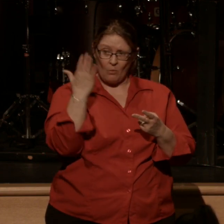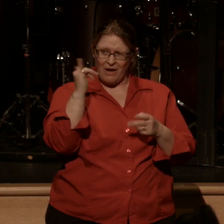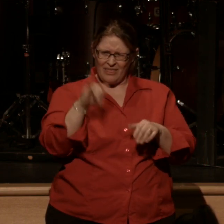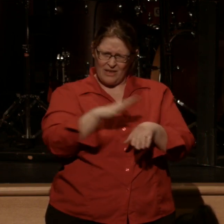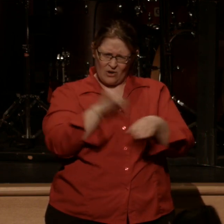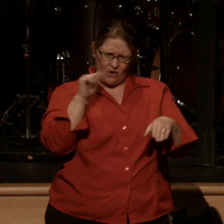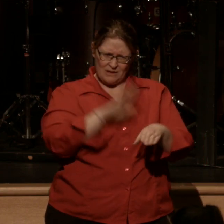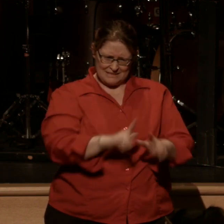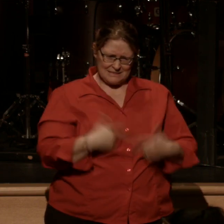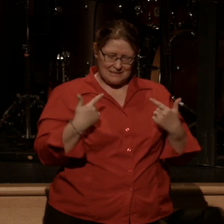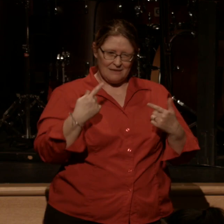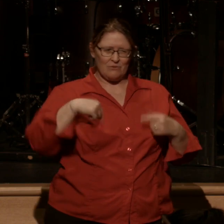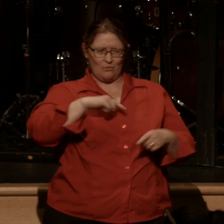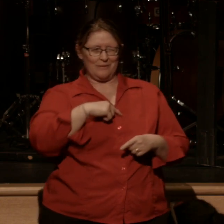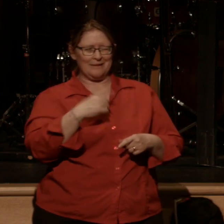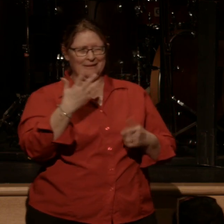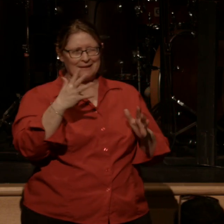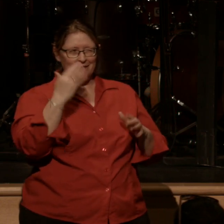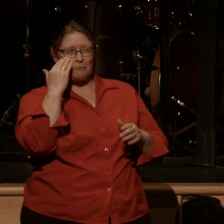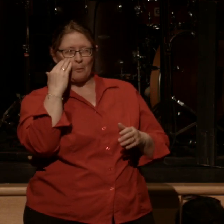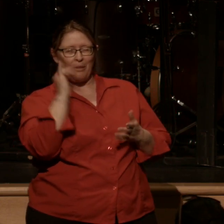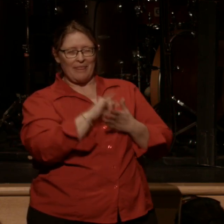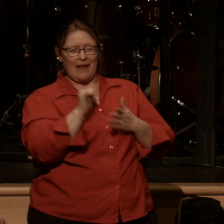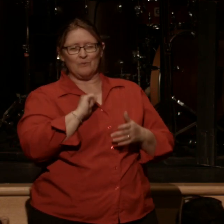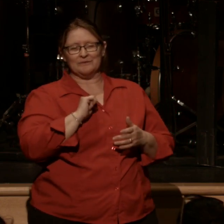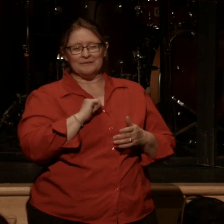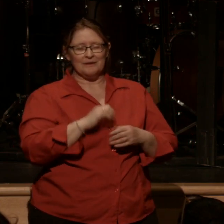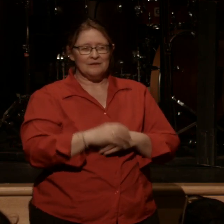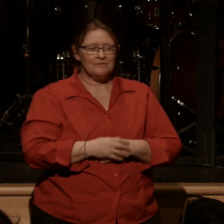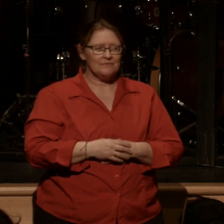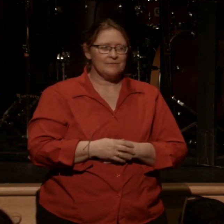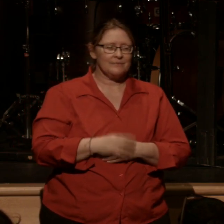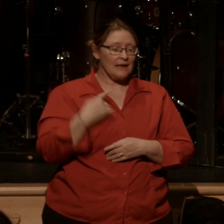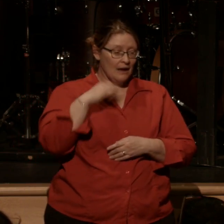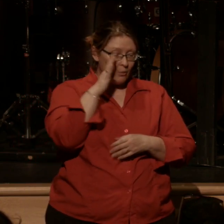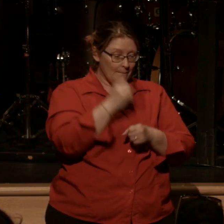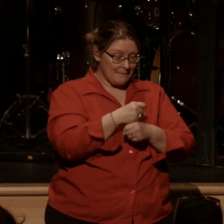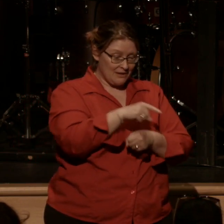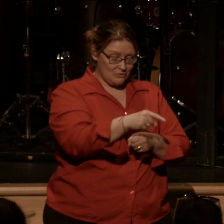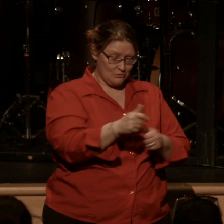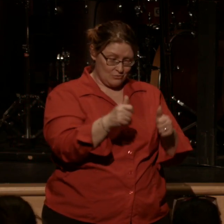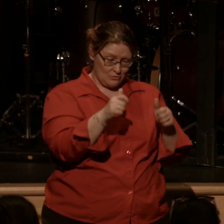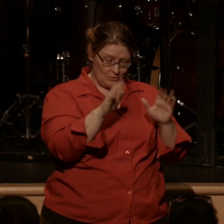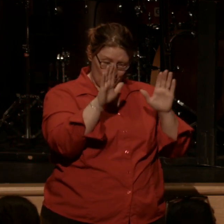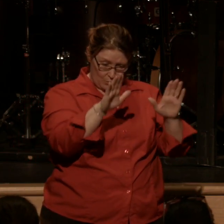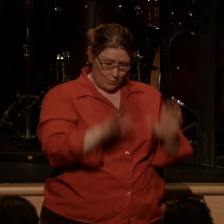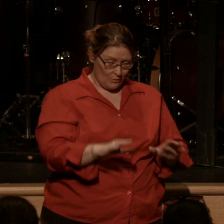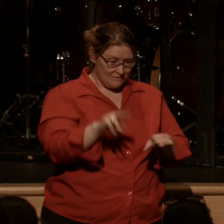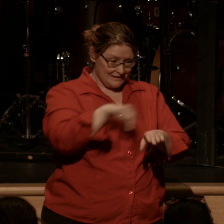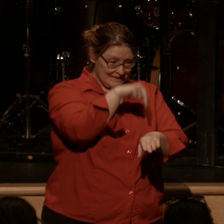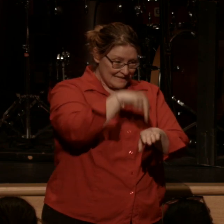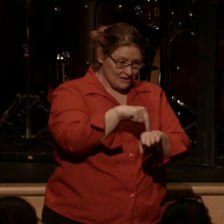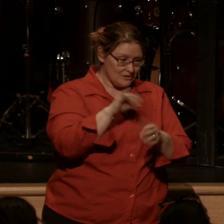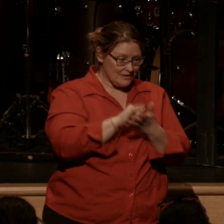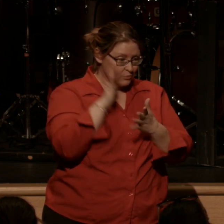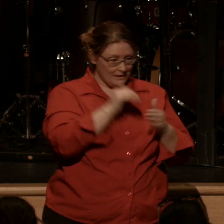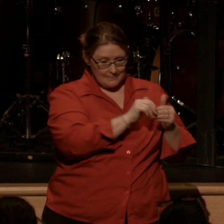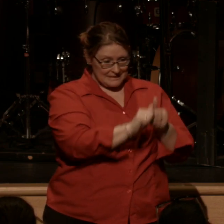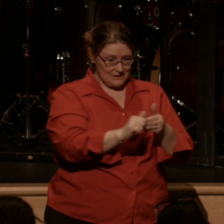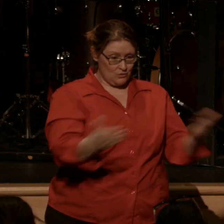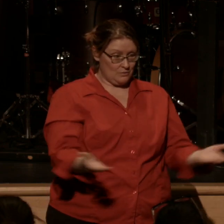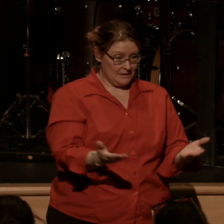is familiar to us. He says that I'm going to make you a great nation, Abraham. That's why I've been leading you